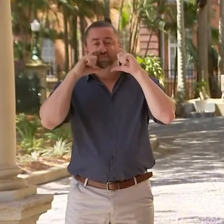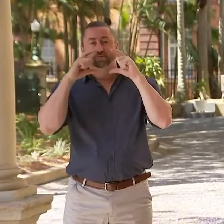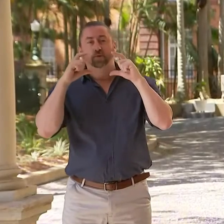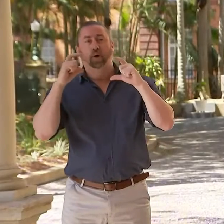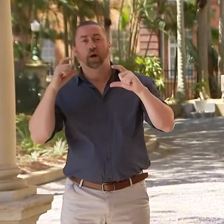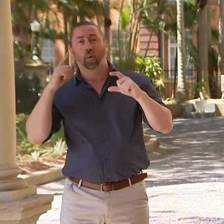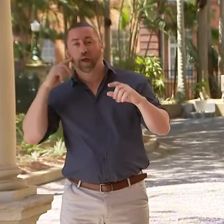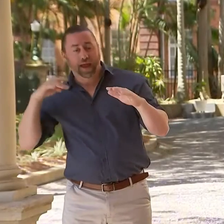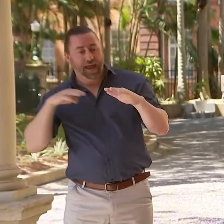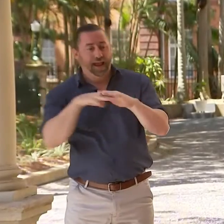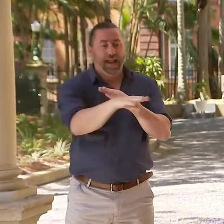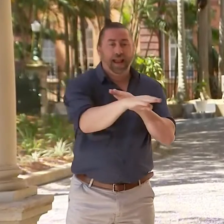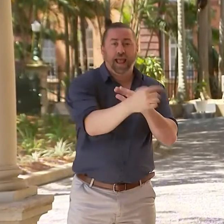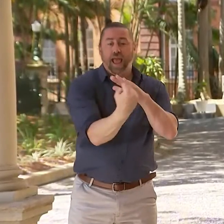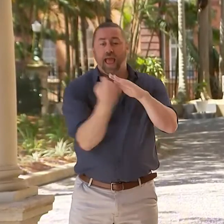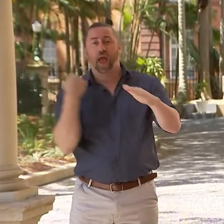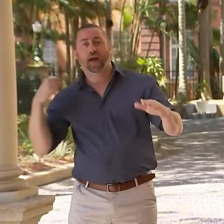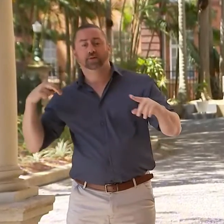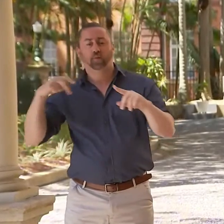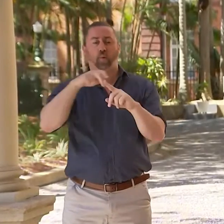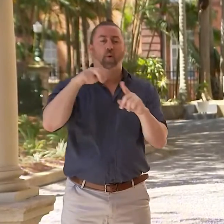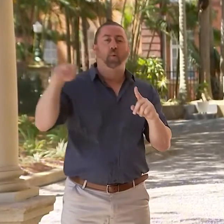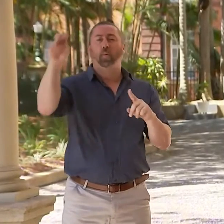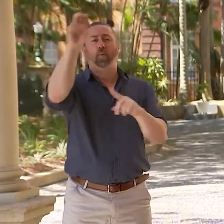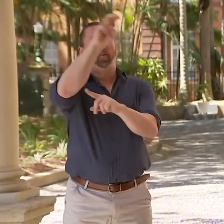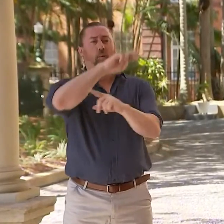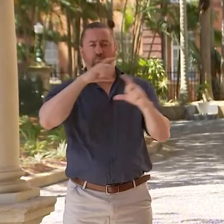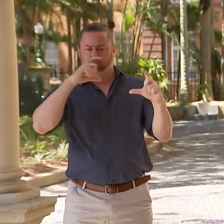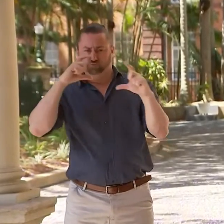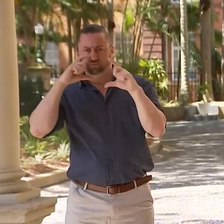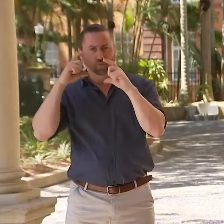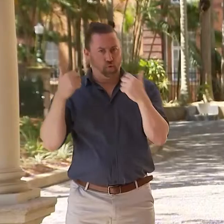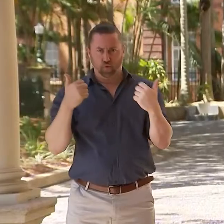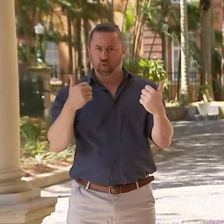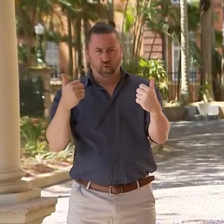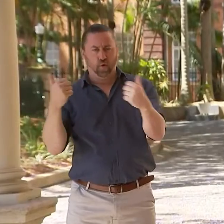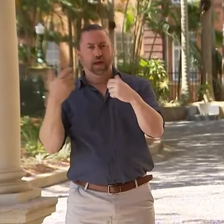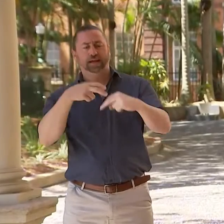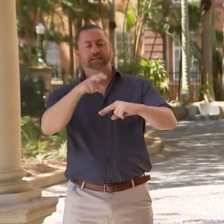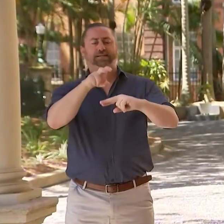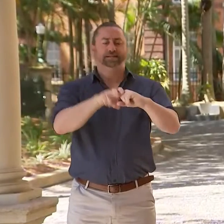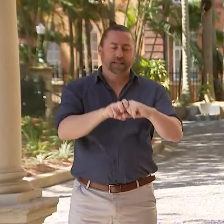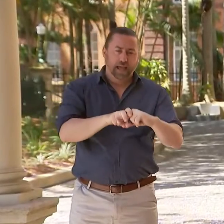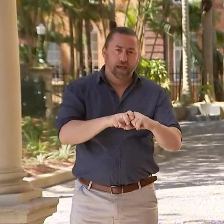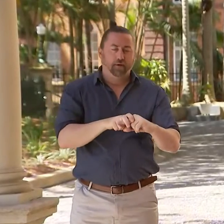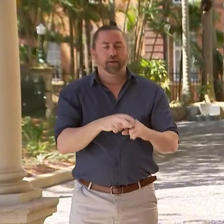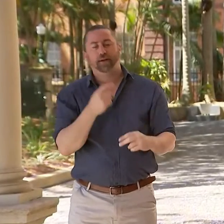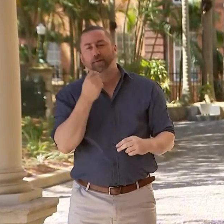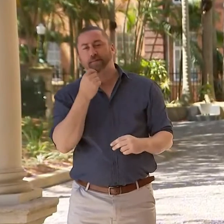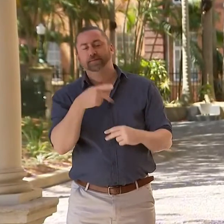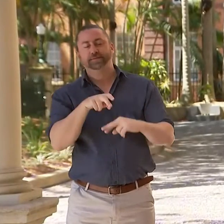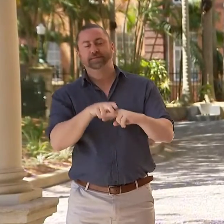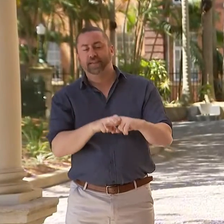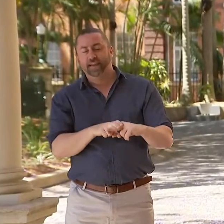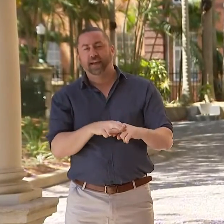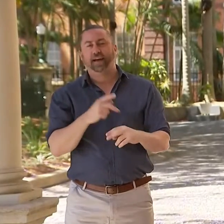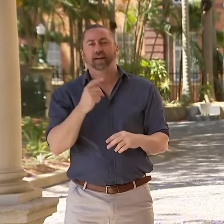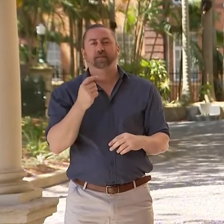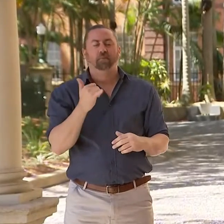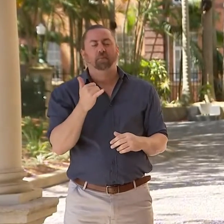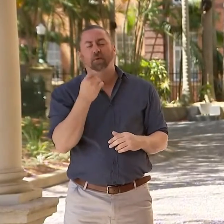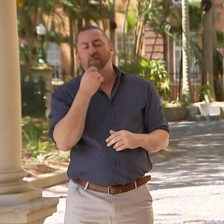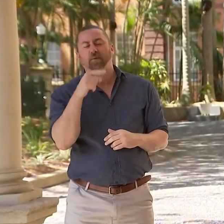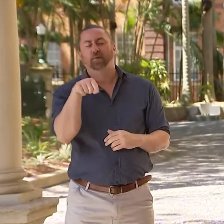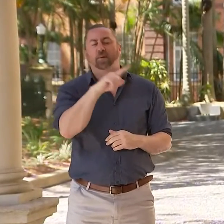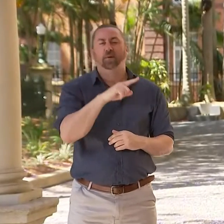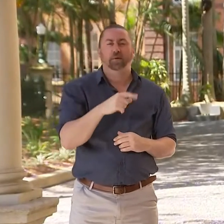of the stadium until people got to their seats, I thought was very high. And obviously, once people sit down, and then many of